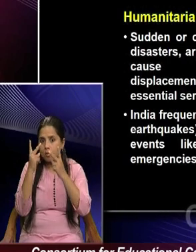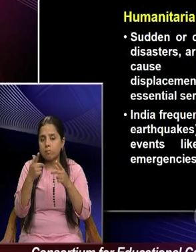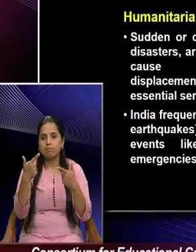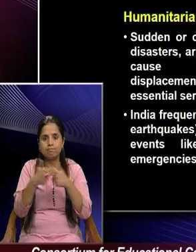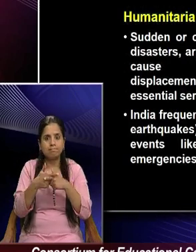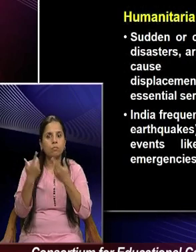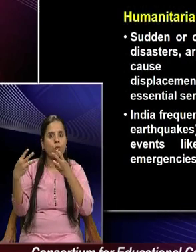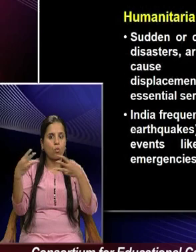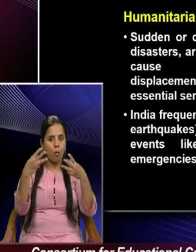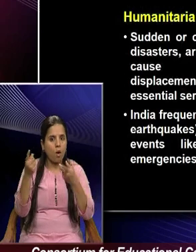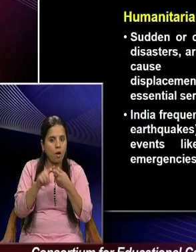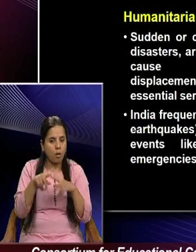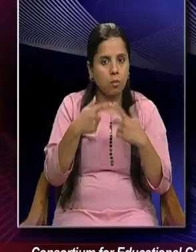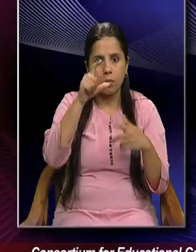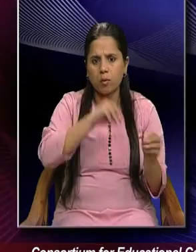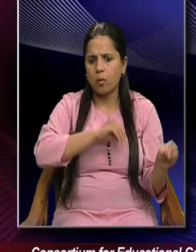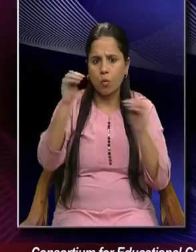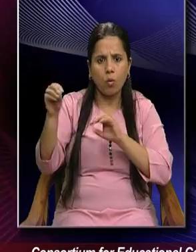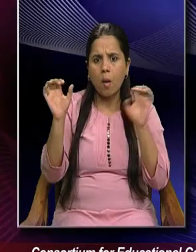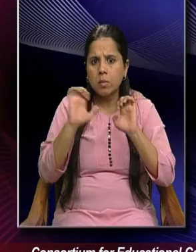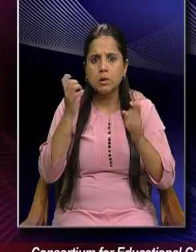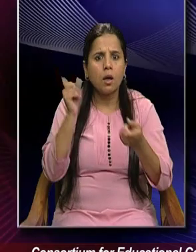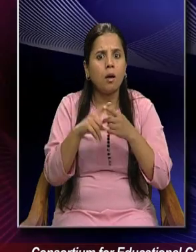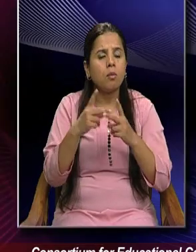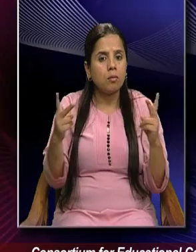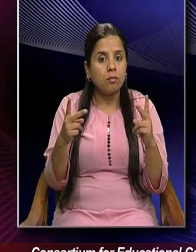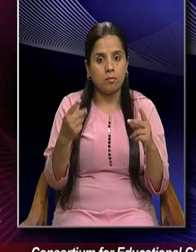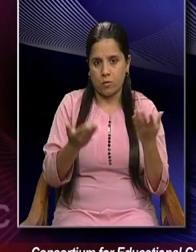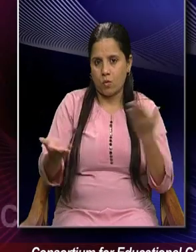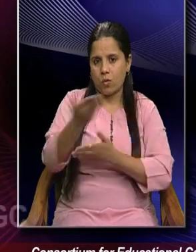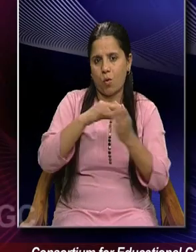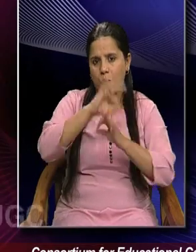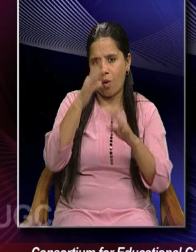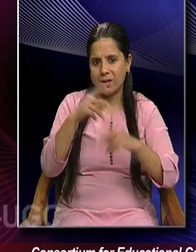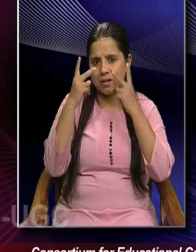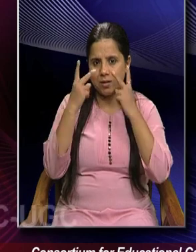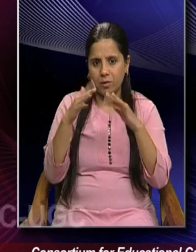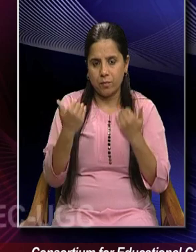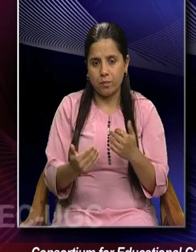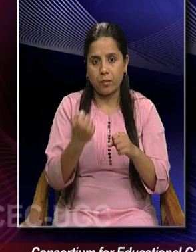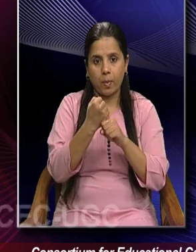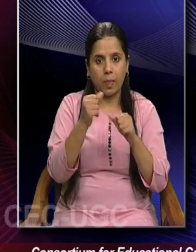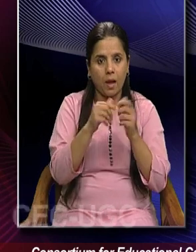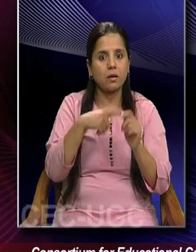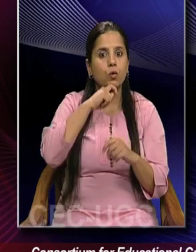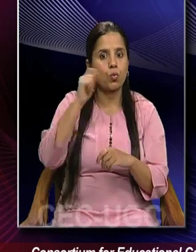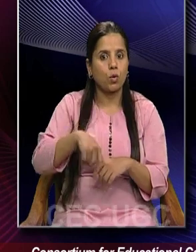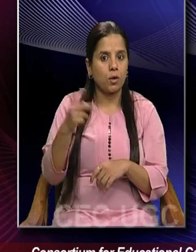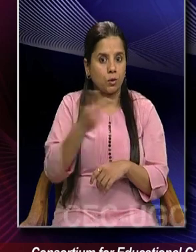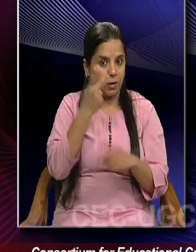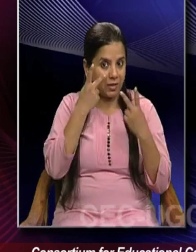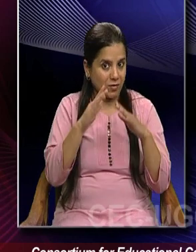conflicts and refugee emergencies, as we already observed in Gaza and Ukraine.